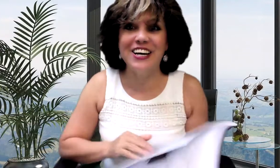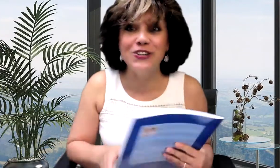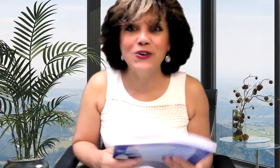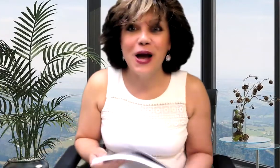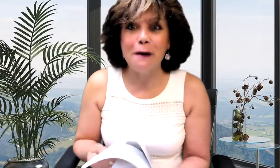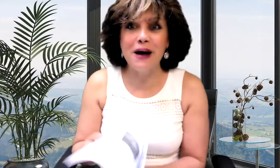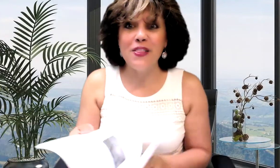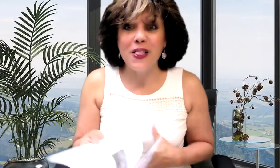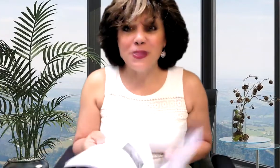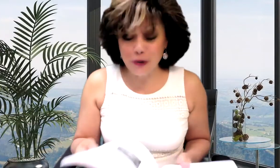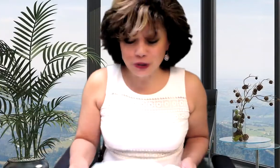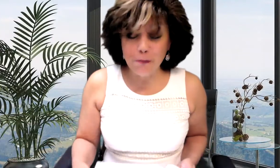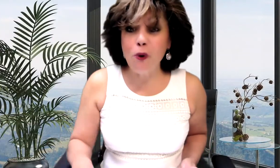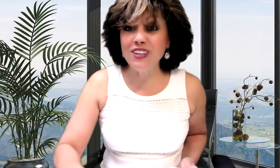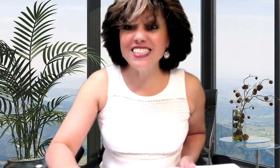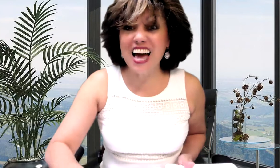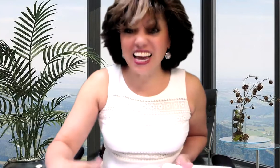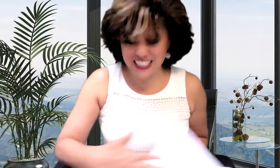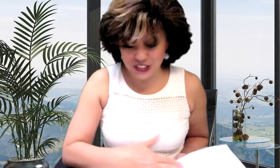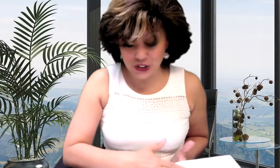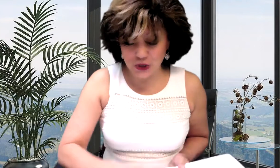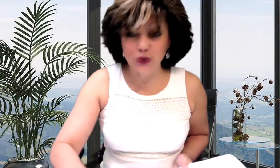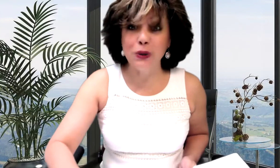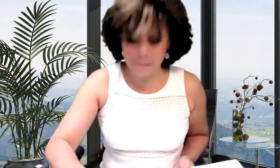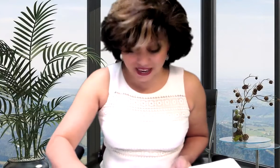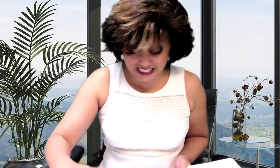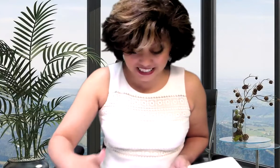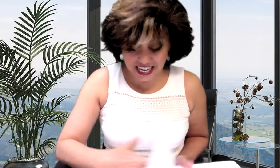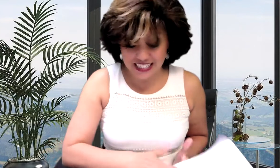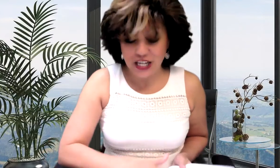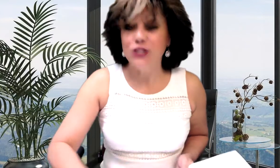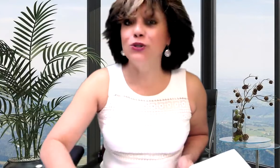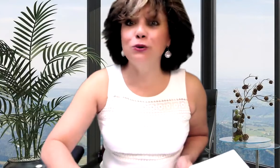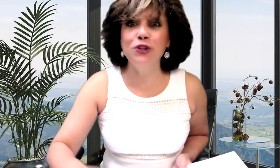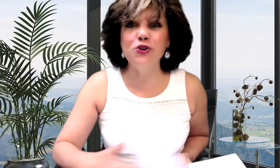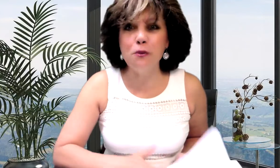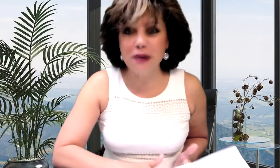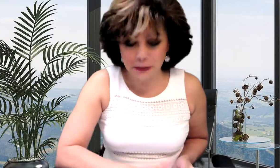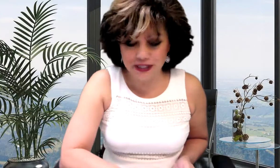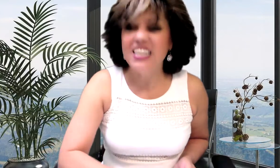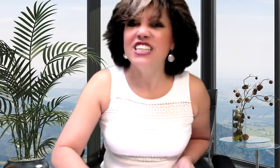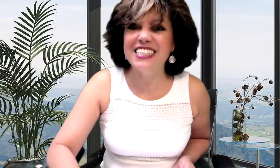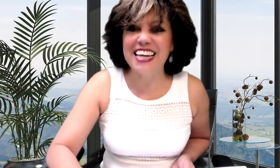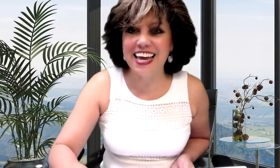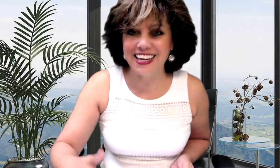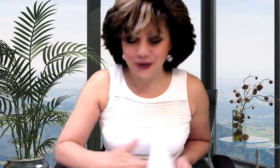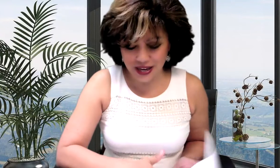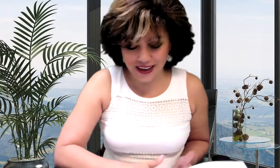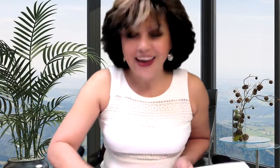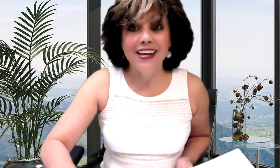you about the most important signs to do, some basic signs to do with your baby today, okay? And I'm going to